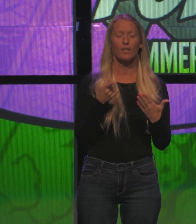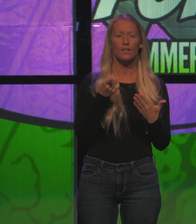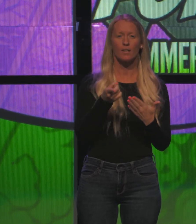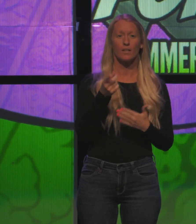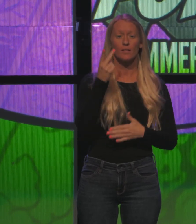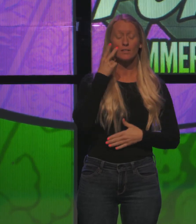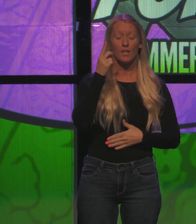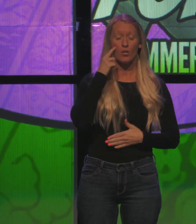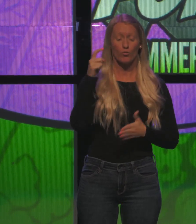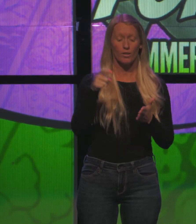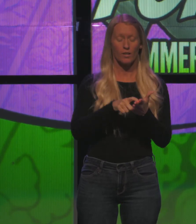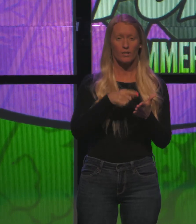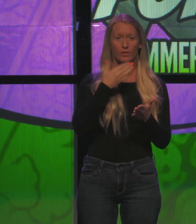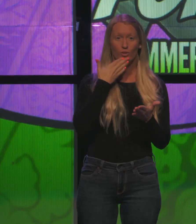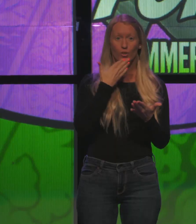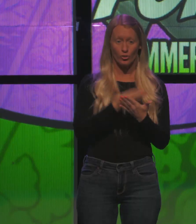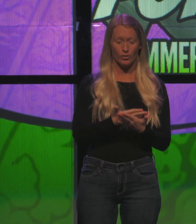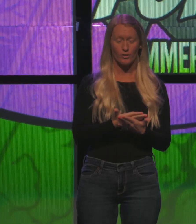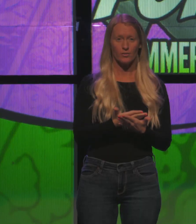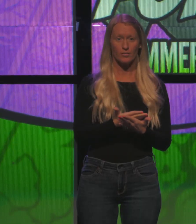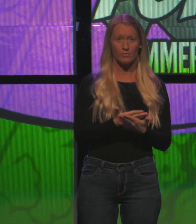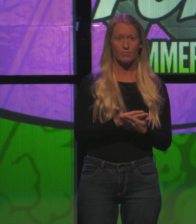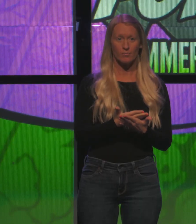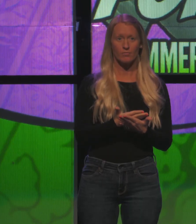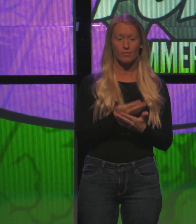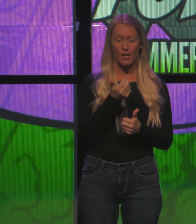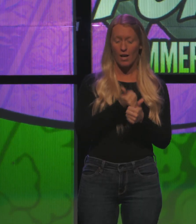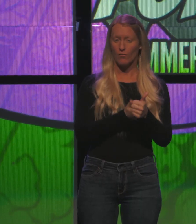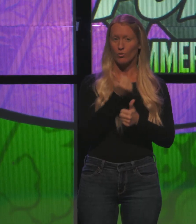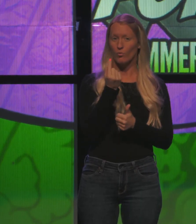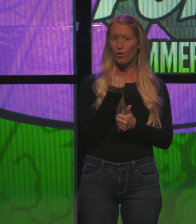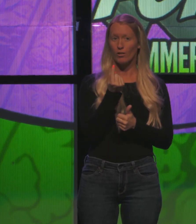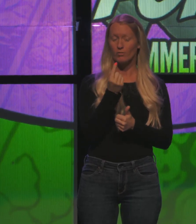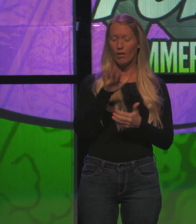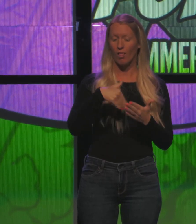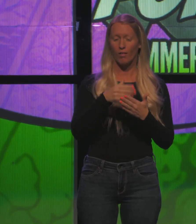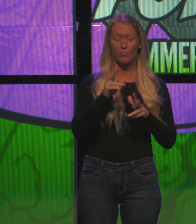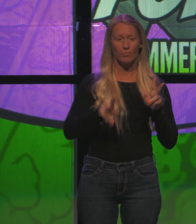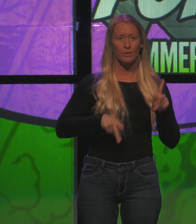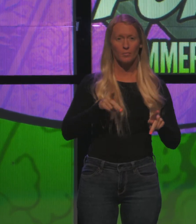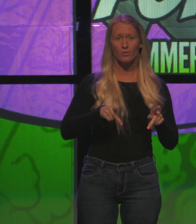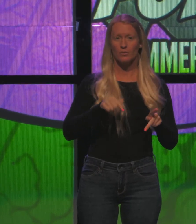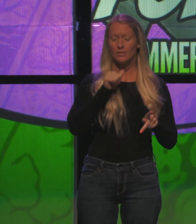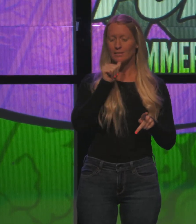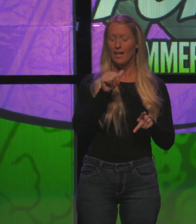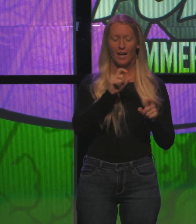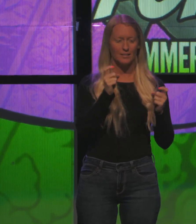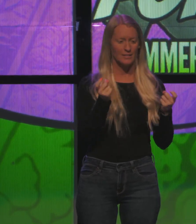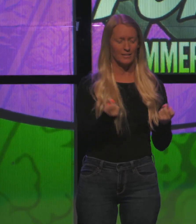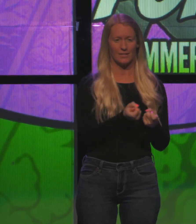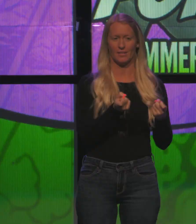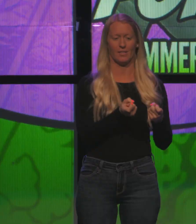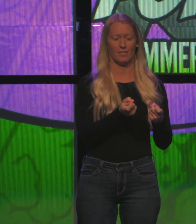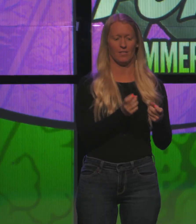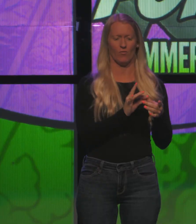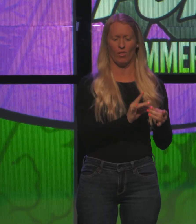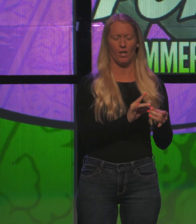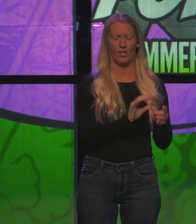was goodness. There's nothing about sin in this. God delighted in his creation. It reminds me of the old Campbell